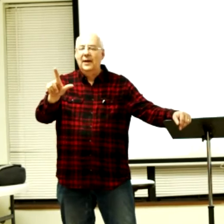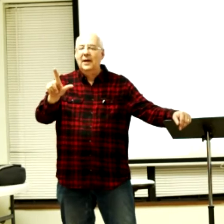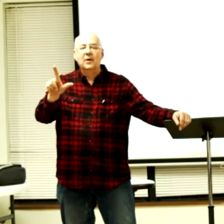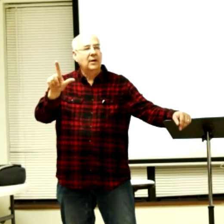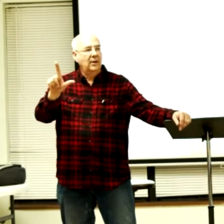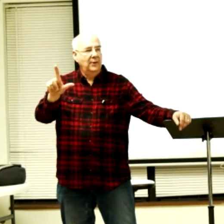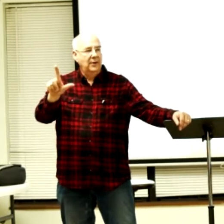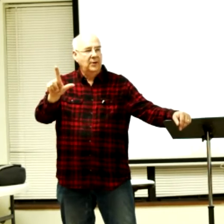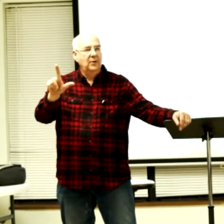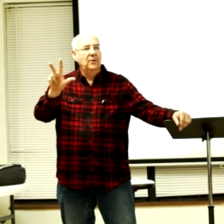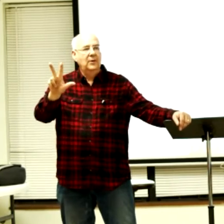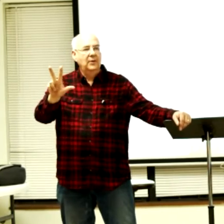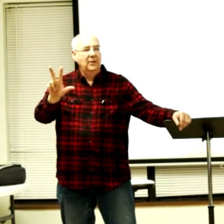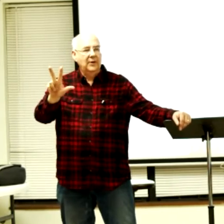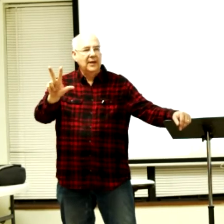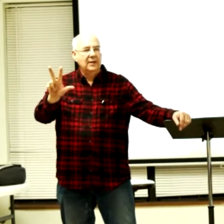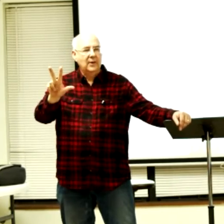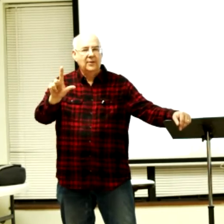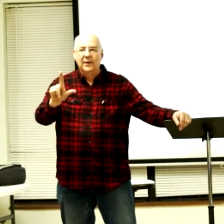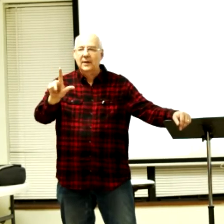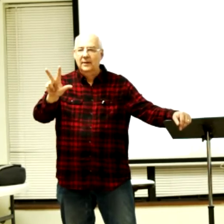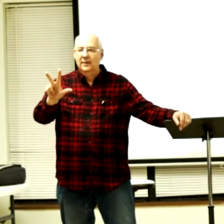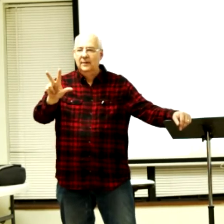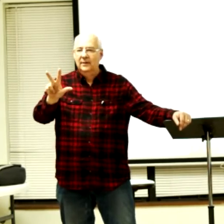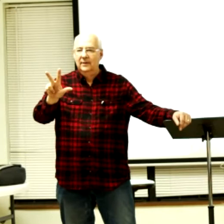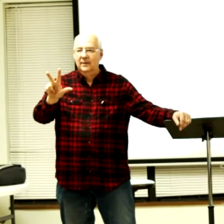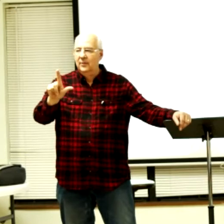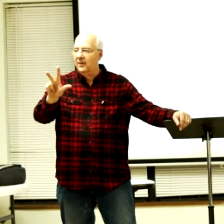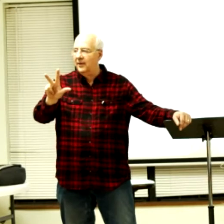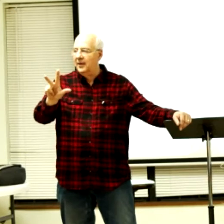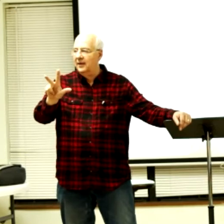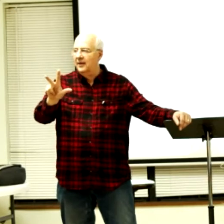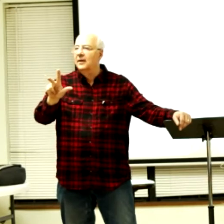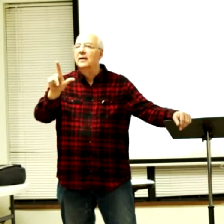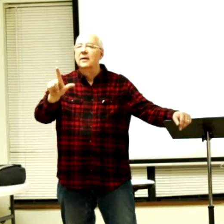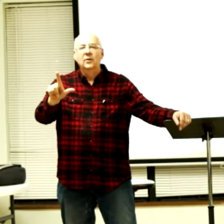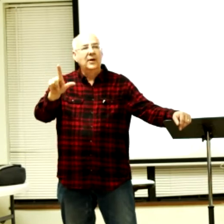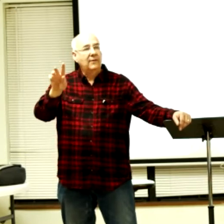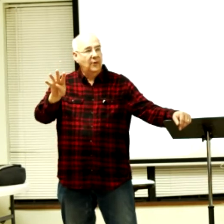up, you're going to go with the 2 to 3, 23, 23,